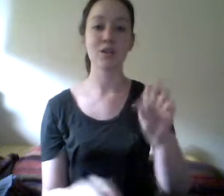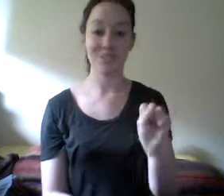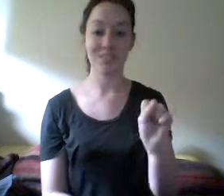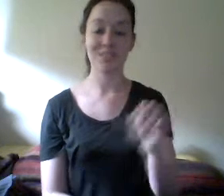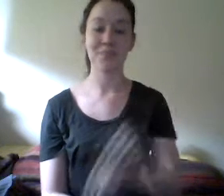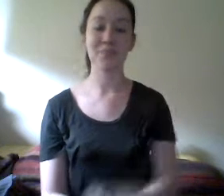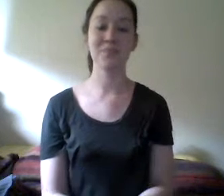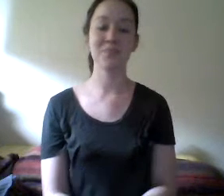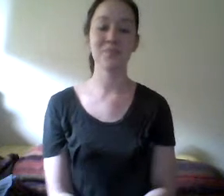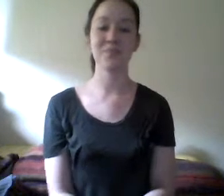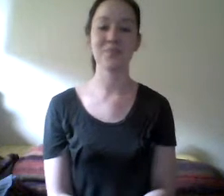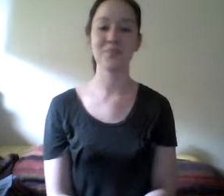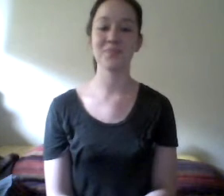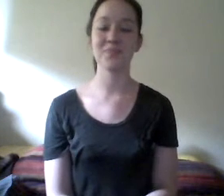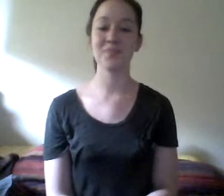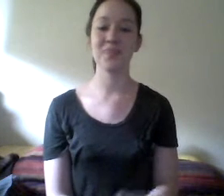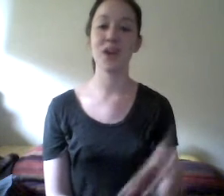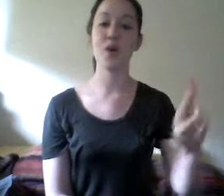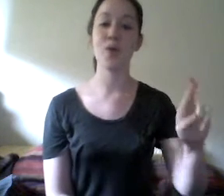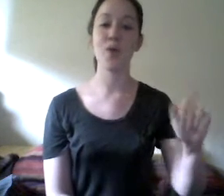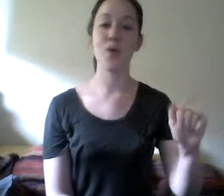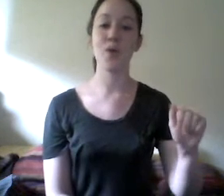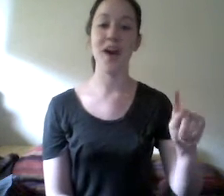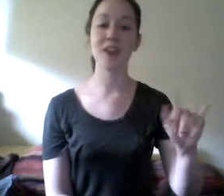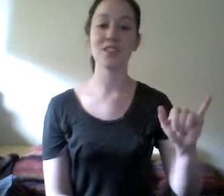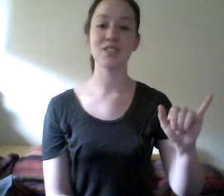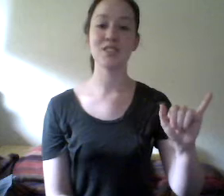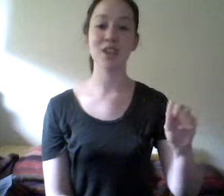And along with integers, rational.